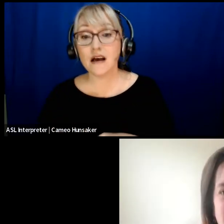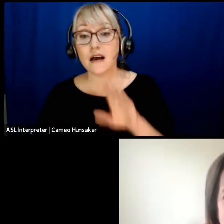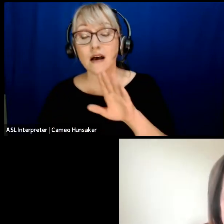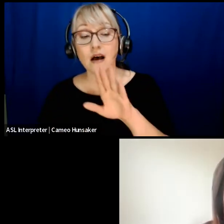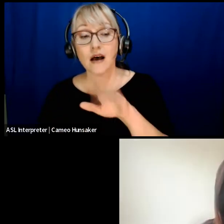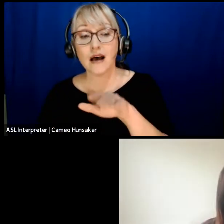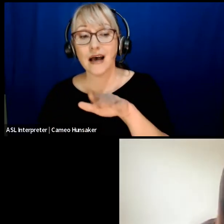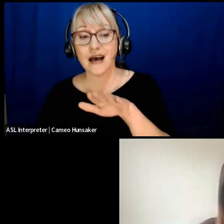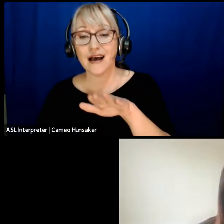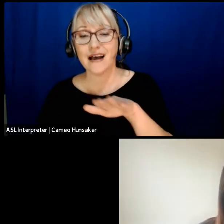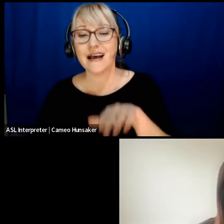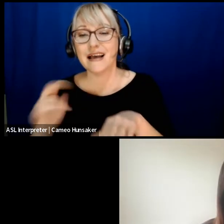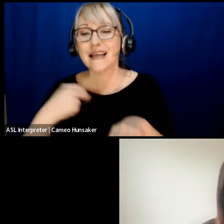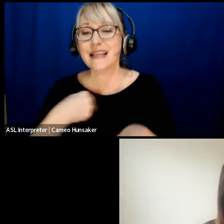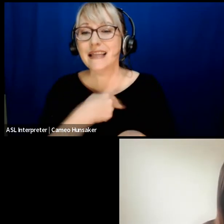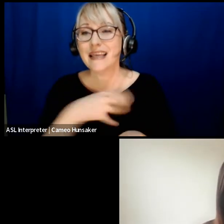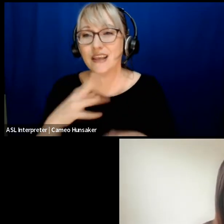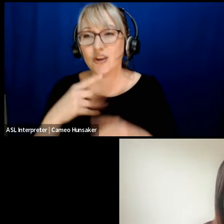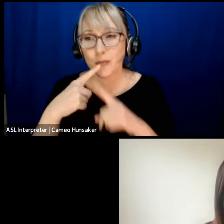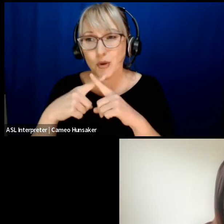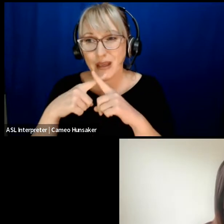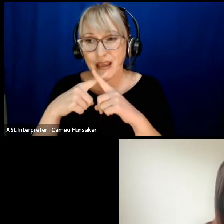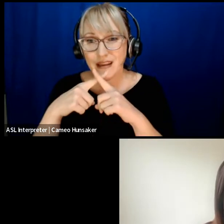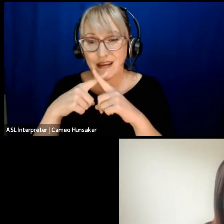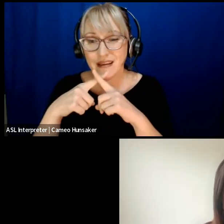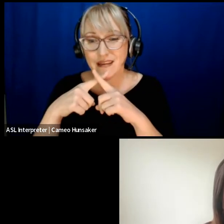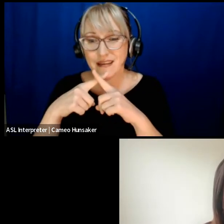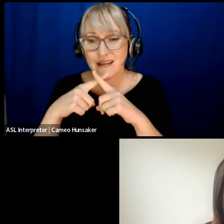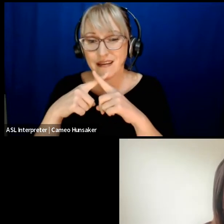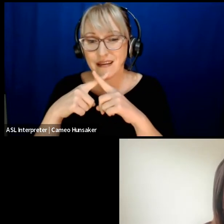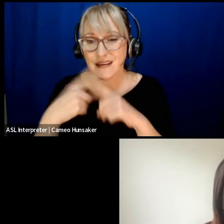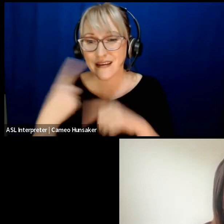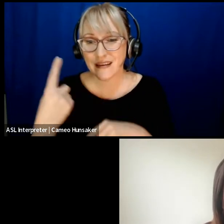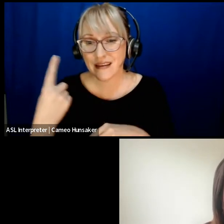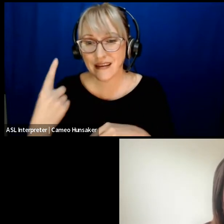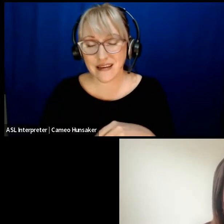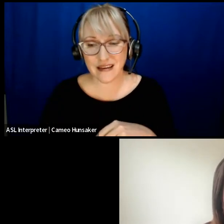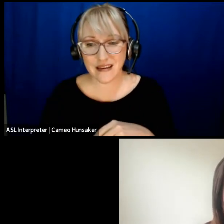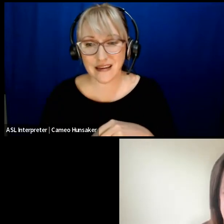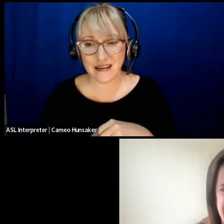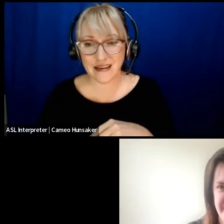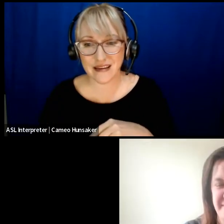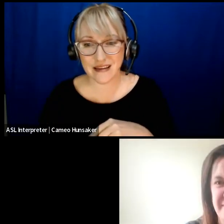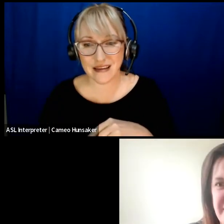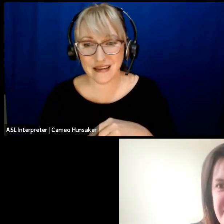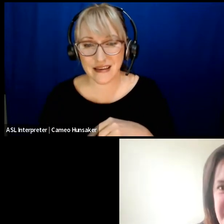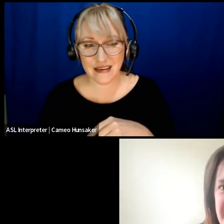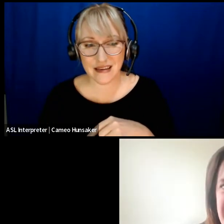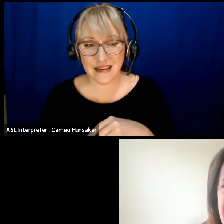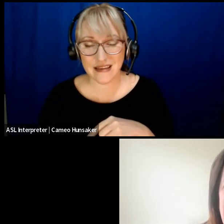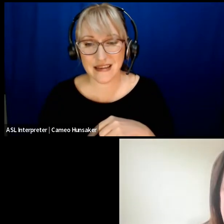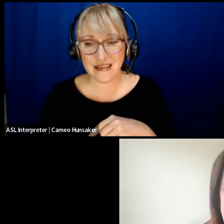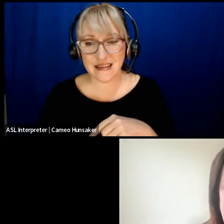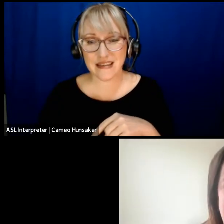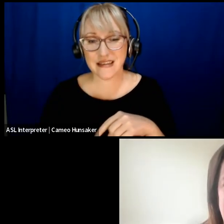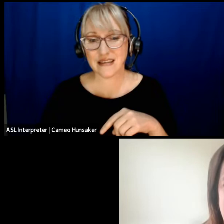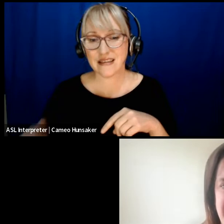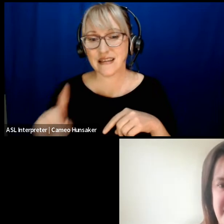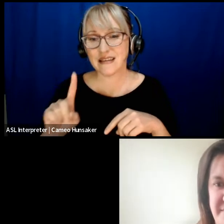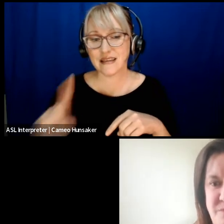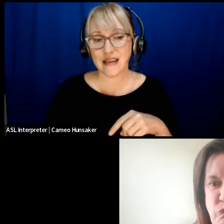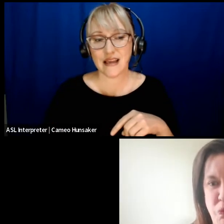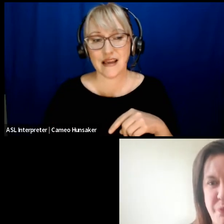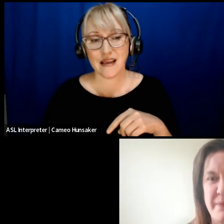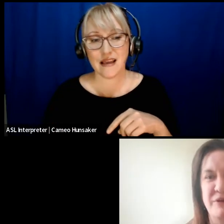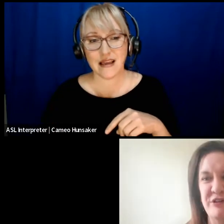Well, welcome. We're looking forward to having your report this morning. I'm gonna go ahead and let you take it away.